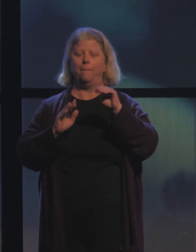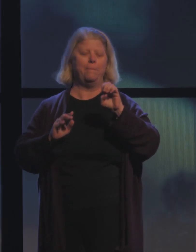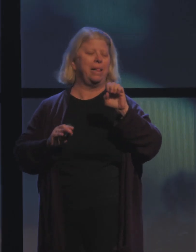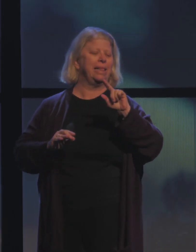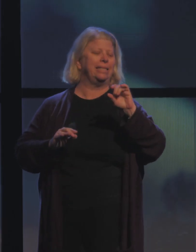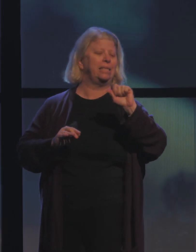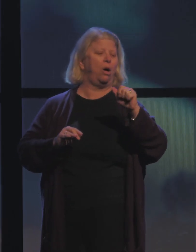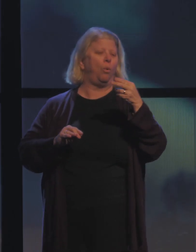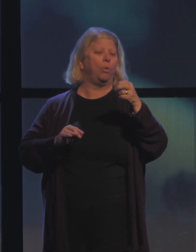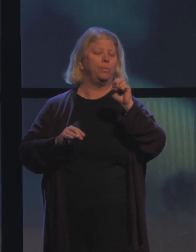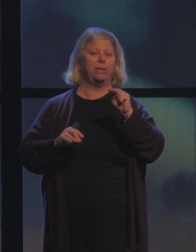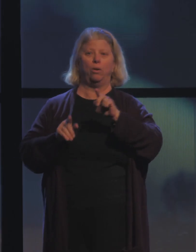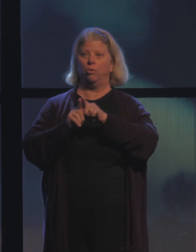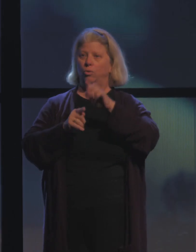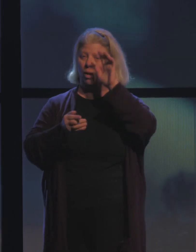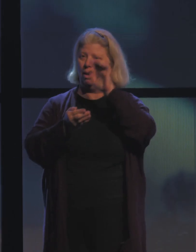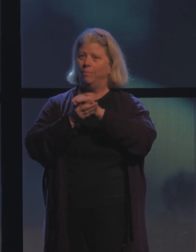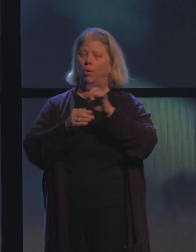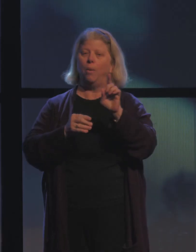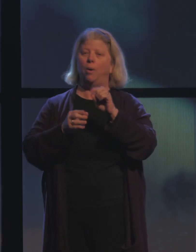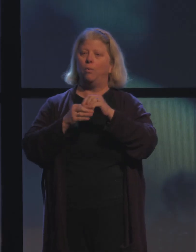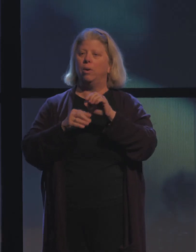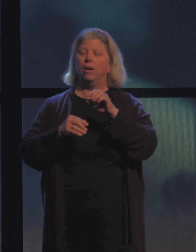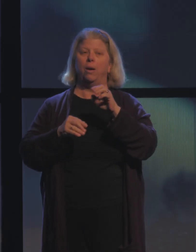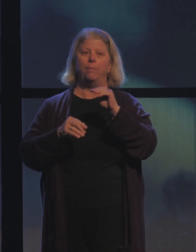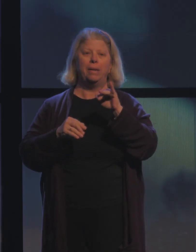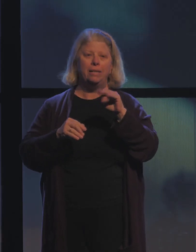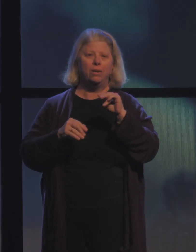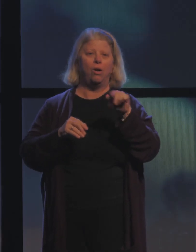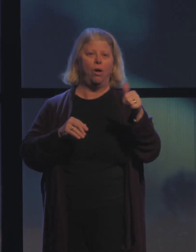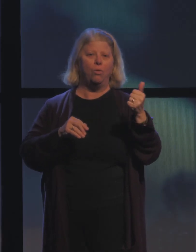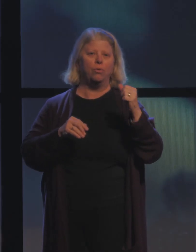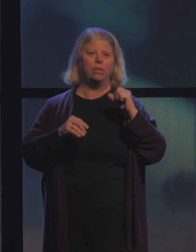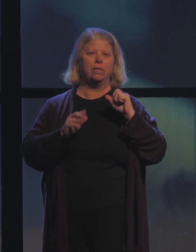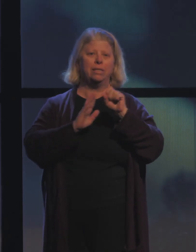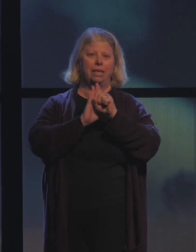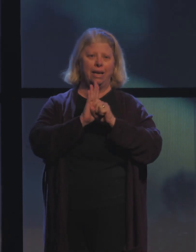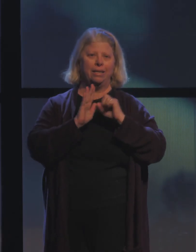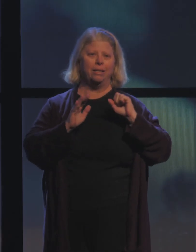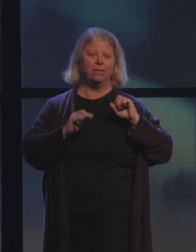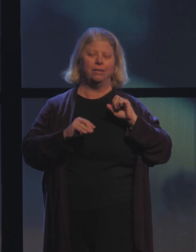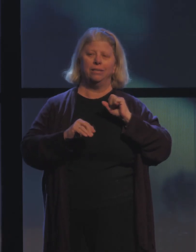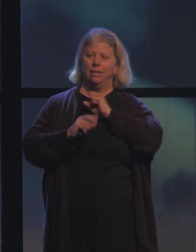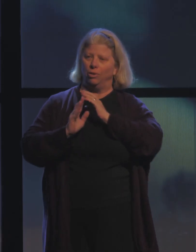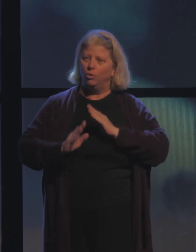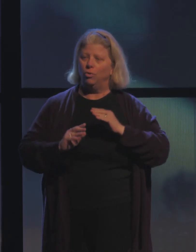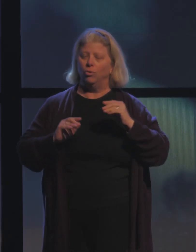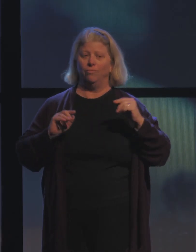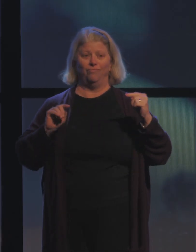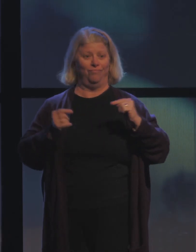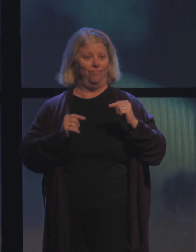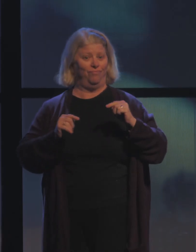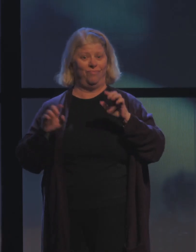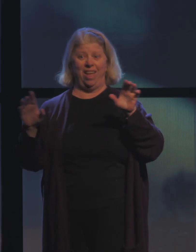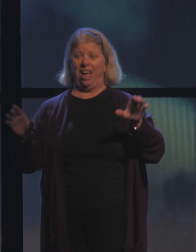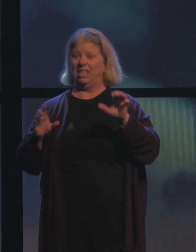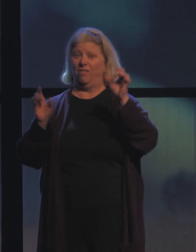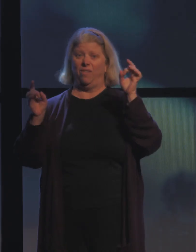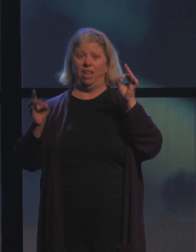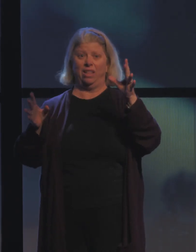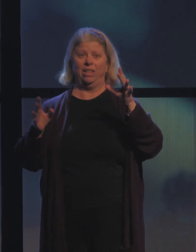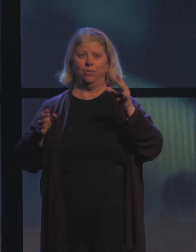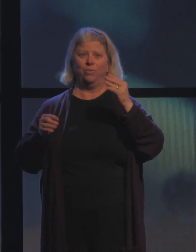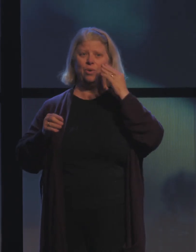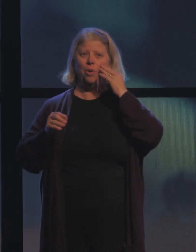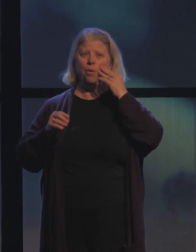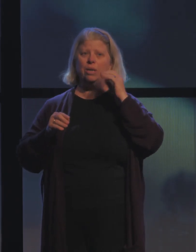Hortman and her husband in Brooklyn Park. And then another state senator and his residents were injured, just an act of violence. We